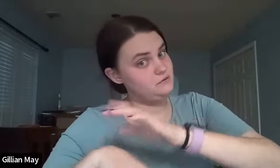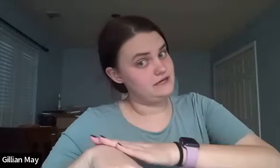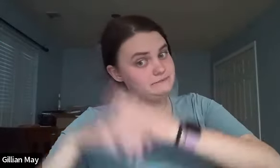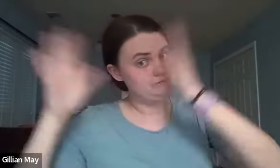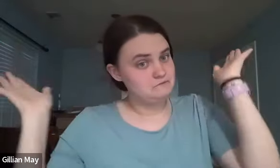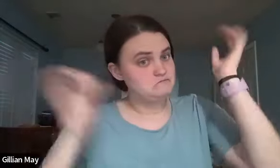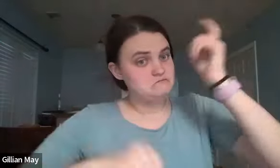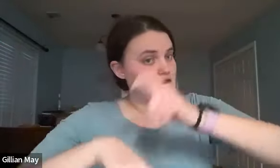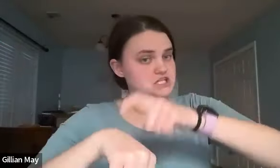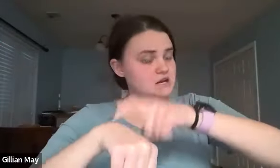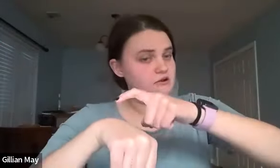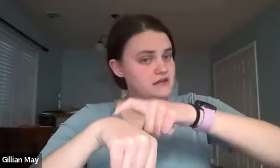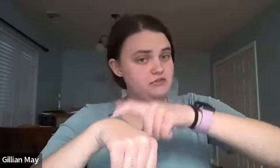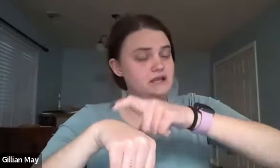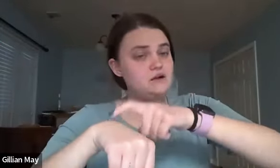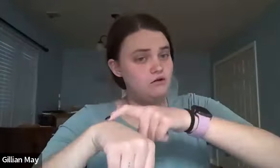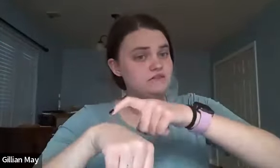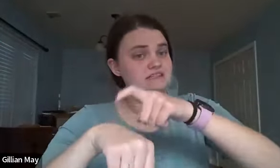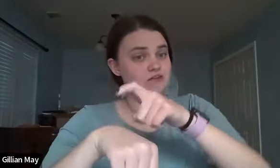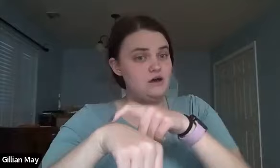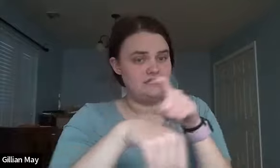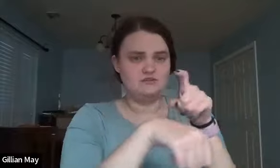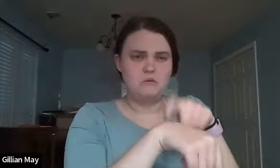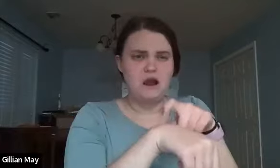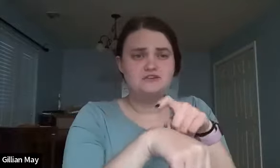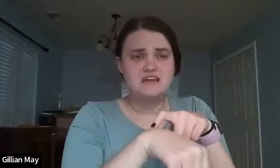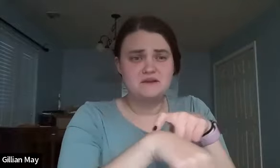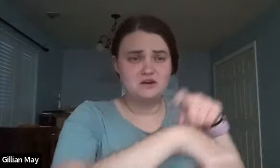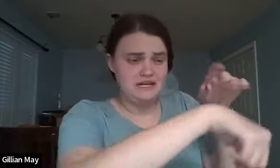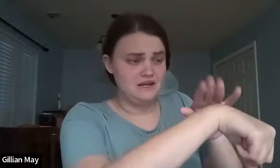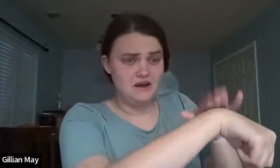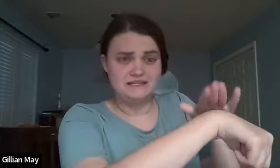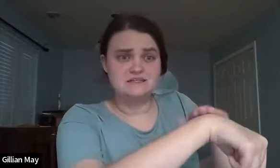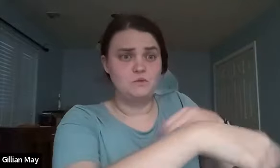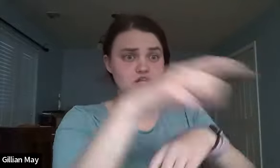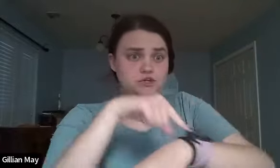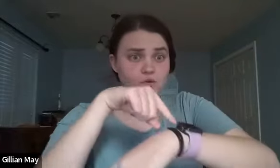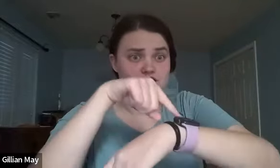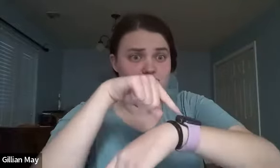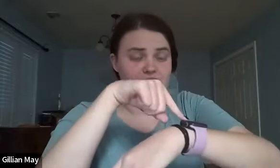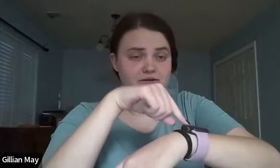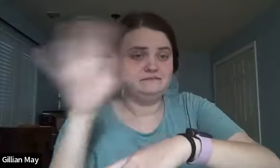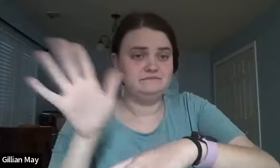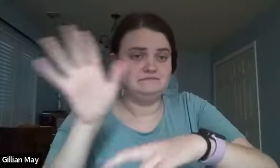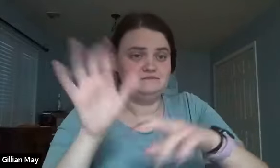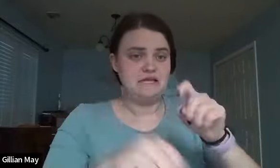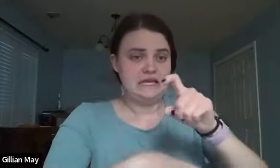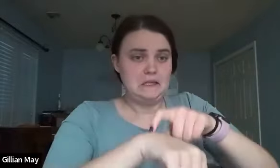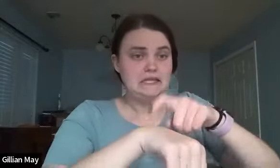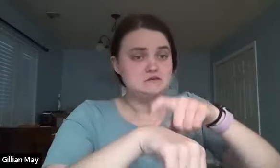right. I just had to point that out there. I get called on this a lot because they're like, why are you tapping on a non-existent watch when your watch is right here? It's a weird